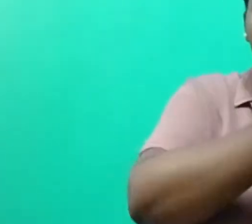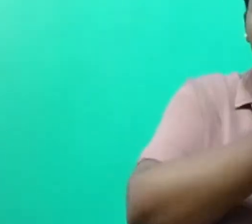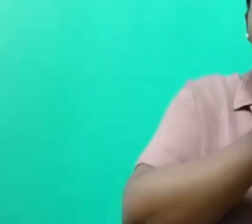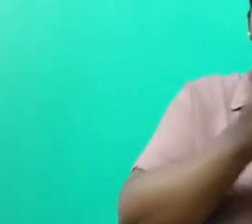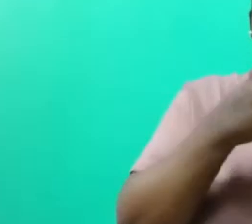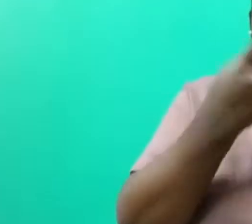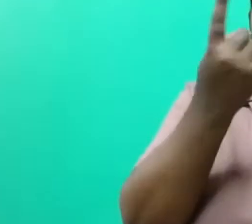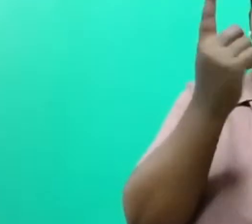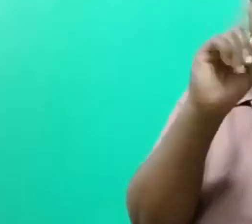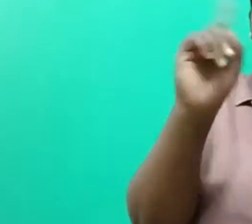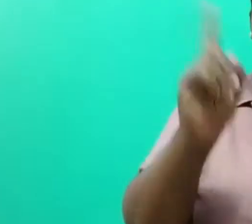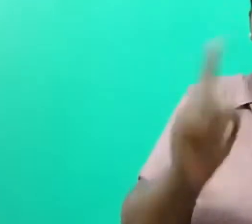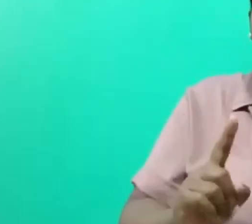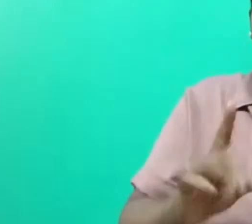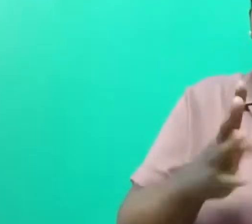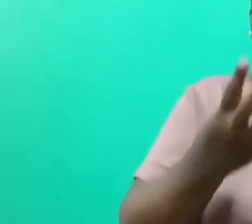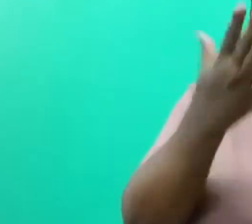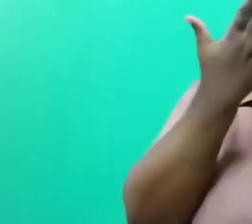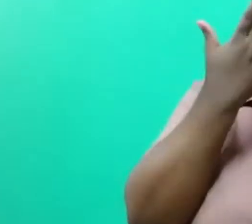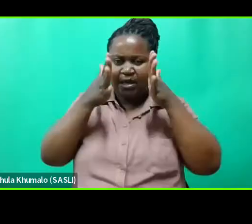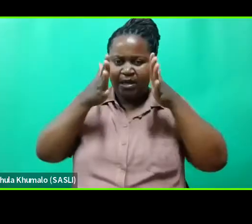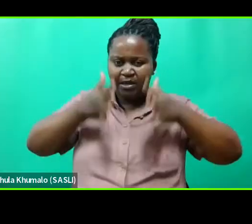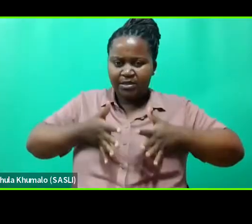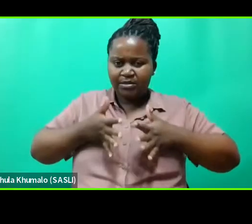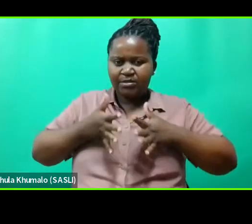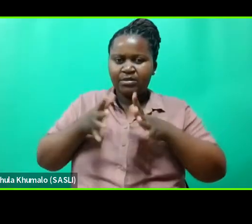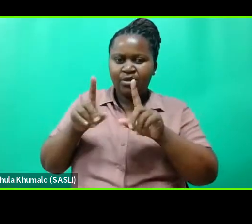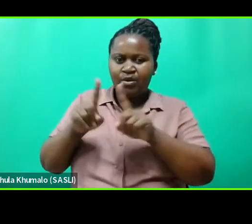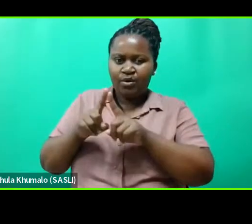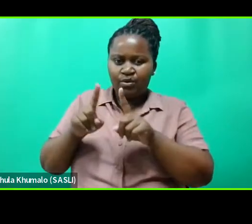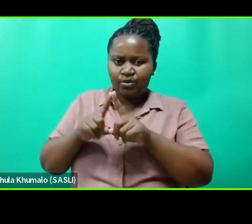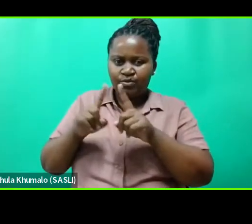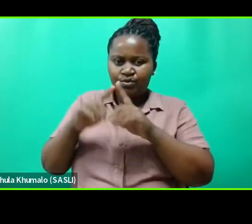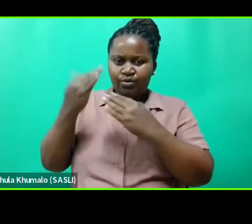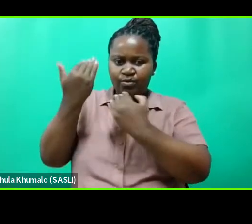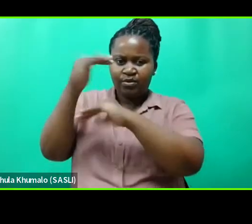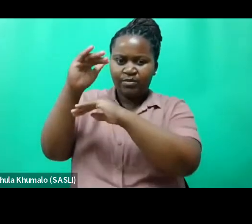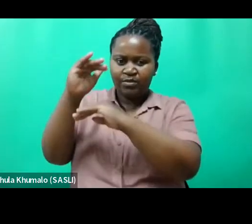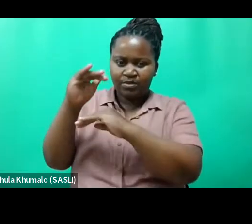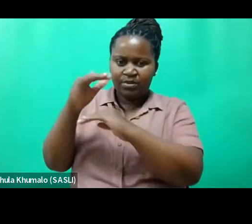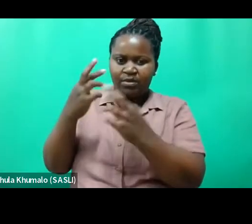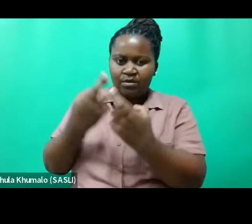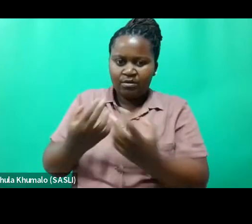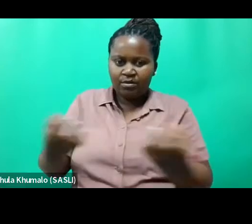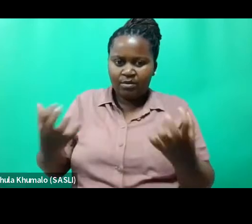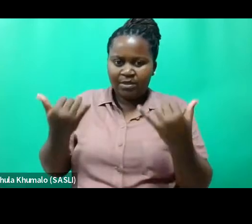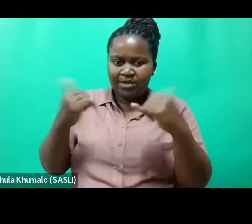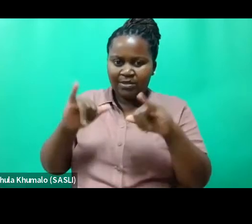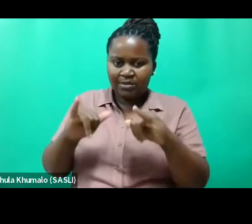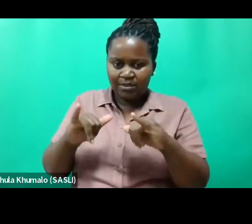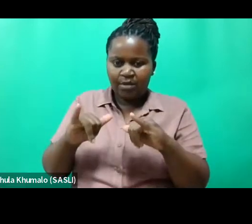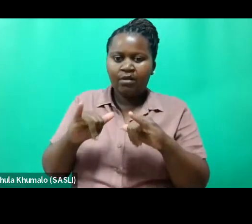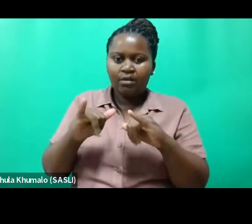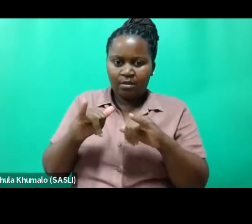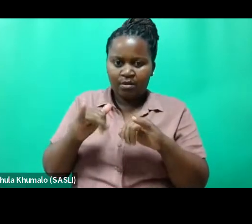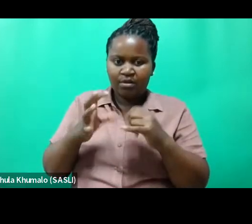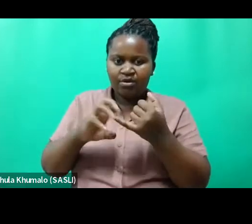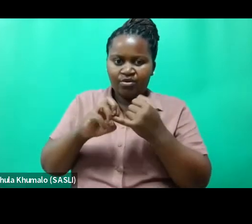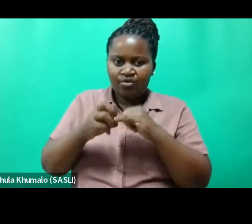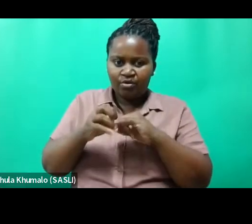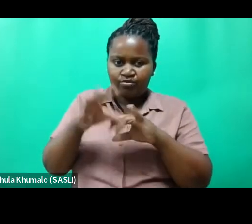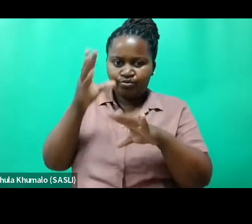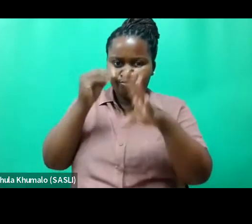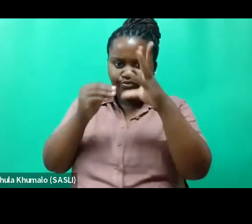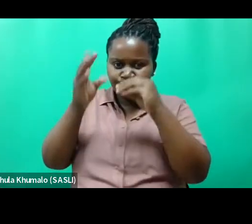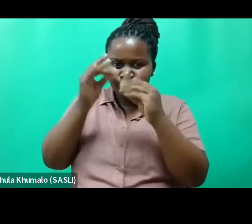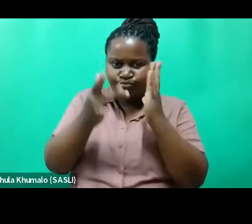and higher education institutions with limited resources, but still in the race for adapting to digital learning.